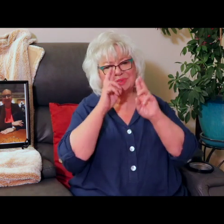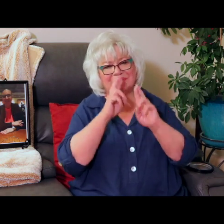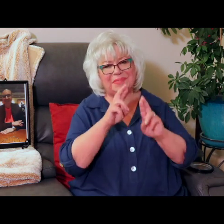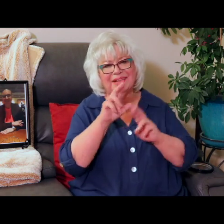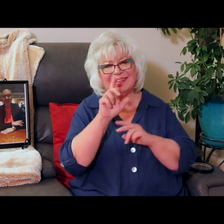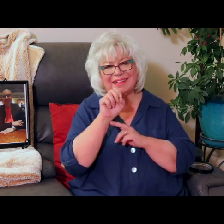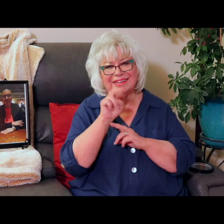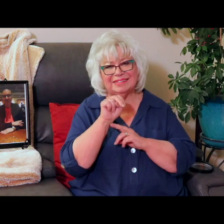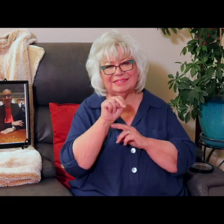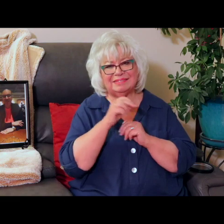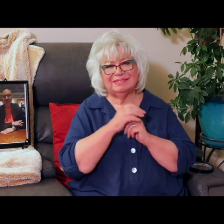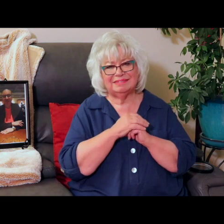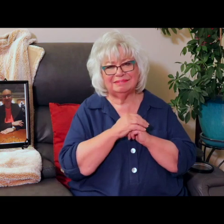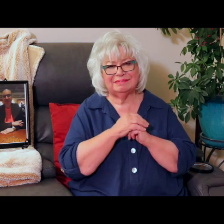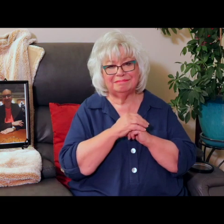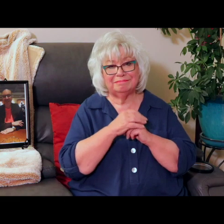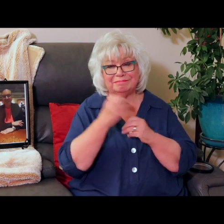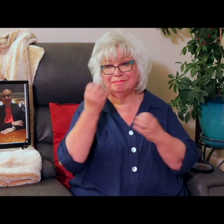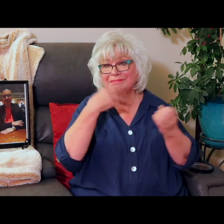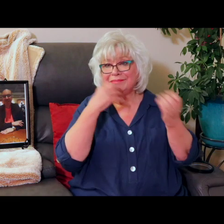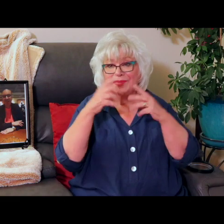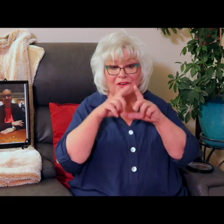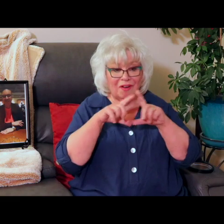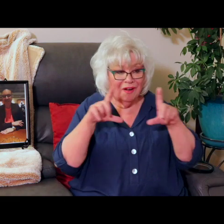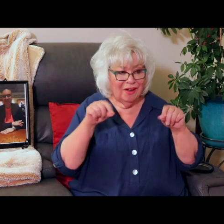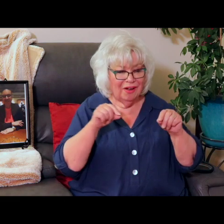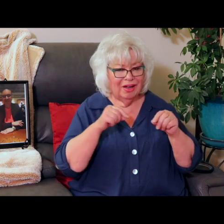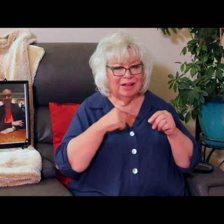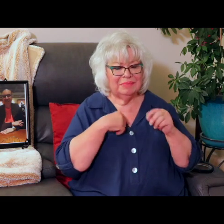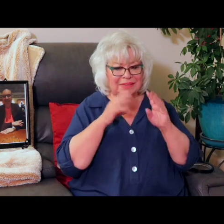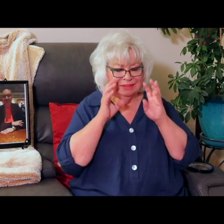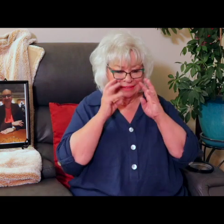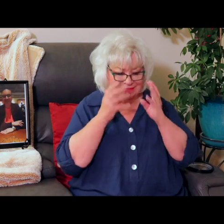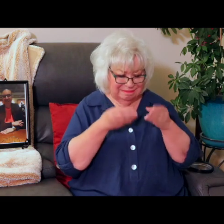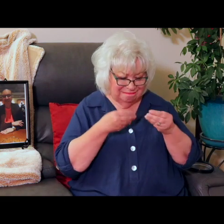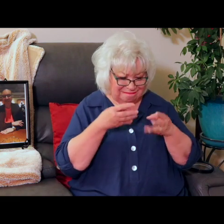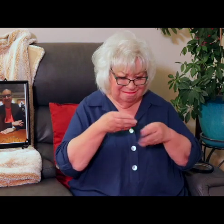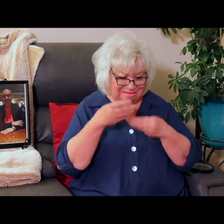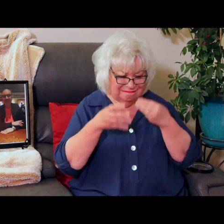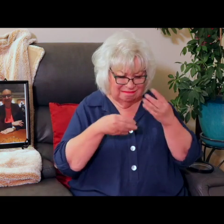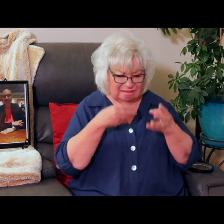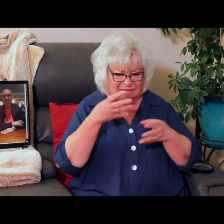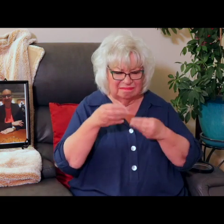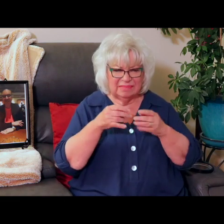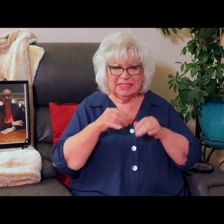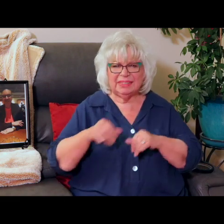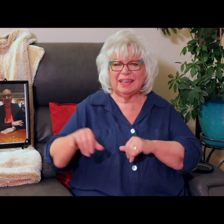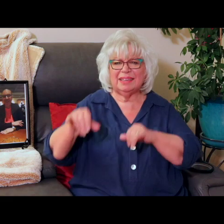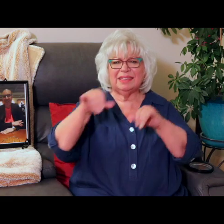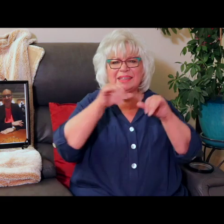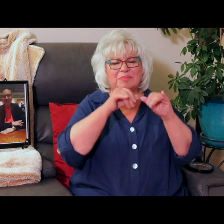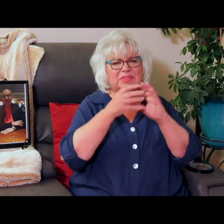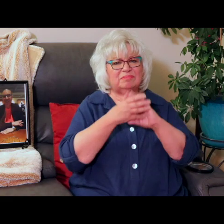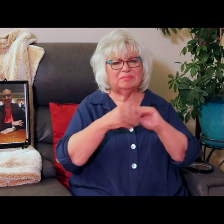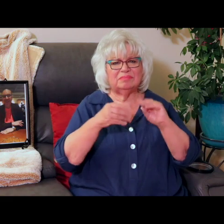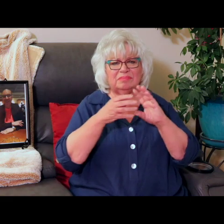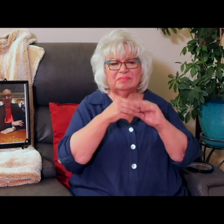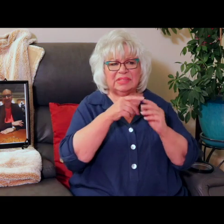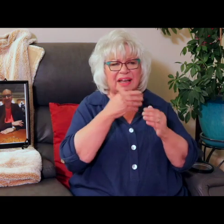Everyone looked up and respected Len. I got so many cards, and I cried through them, and they were